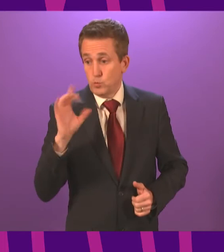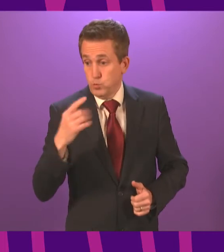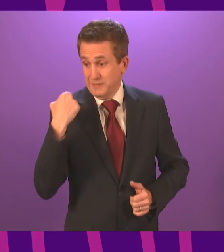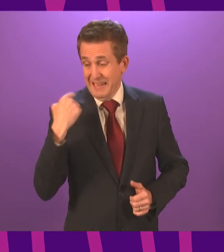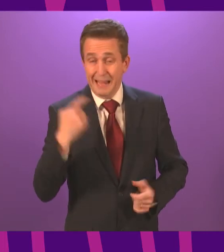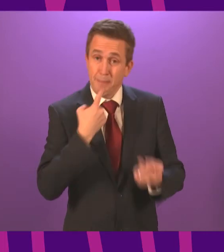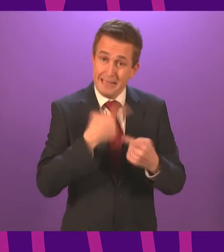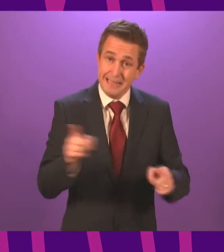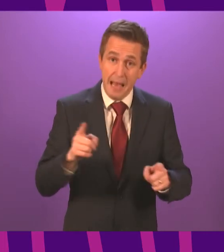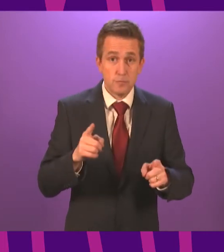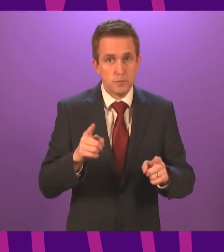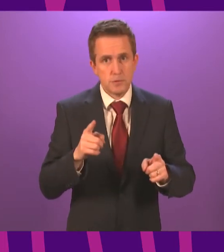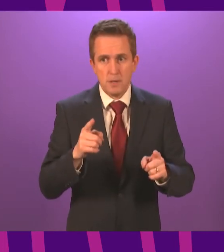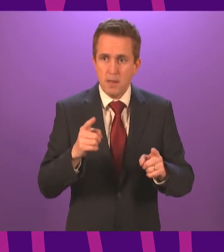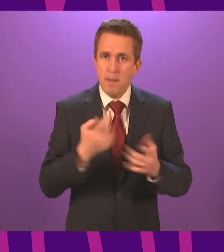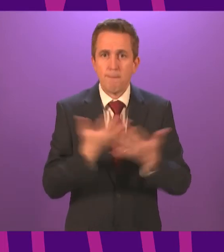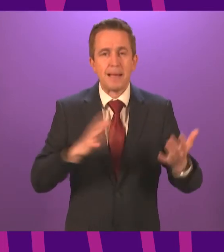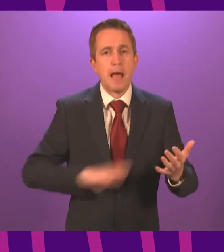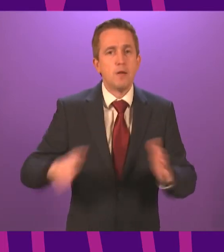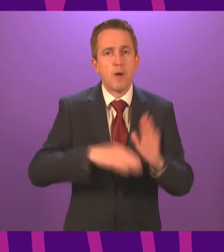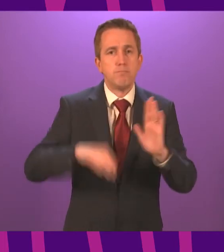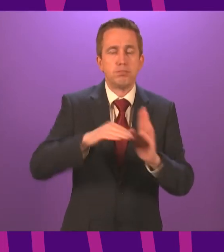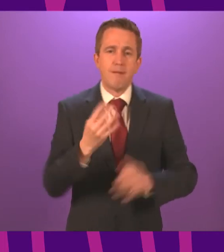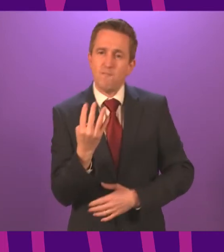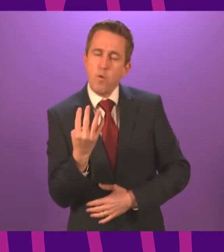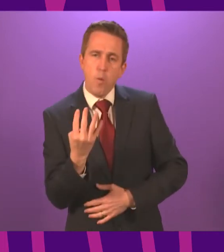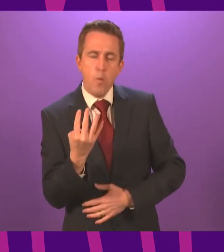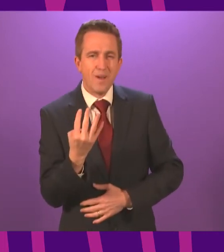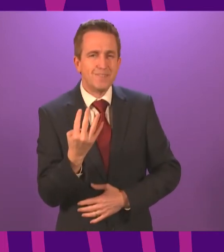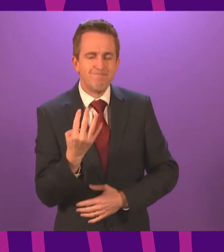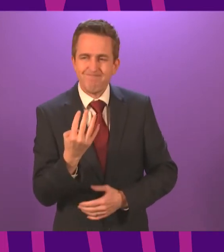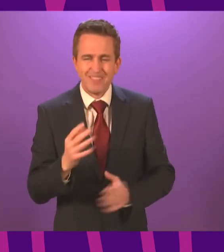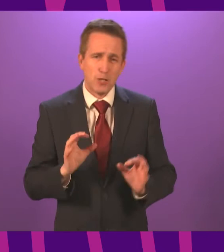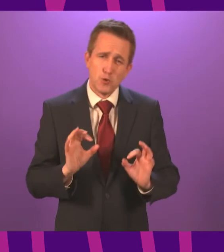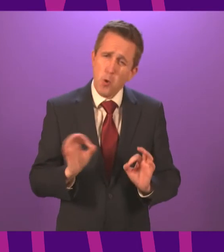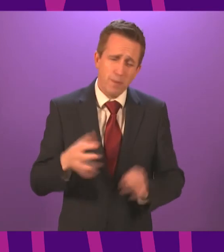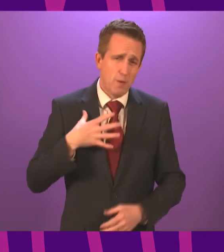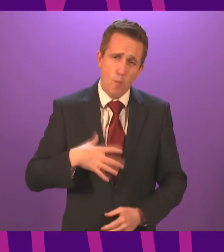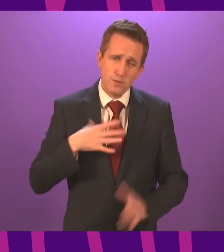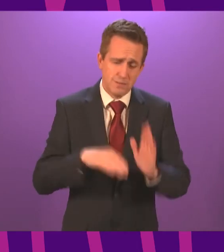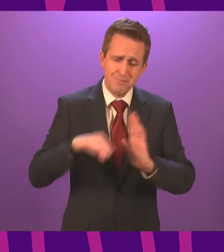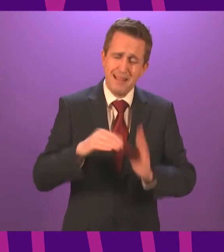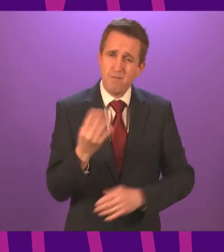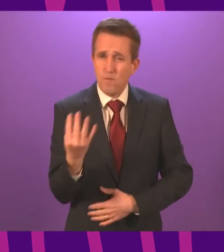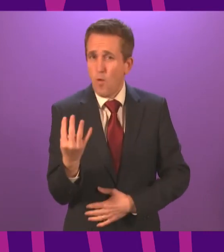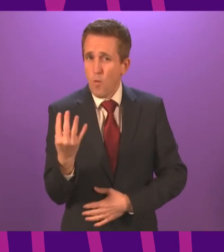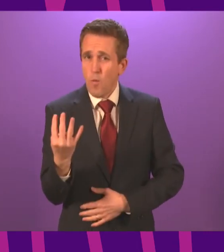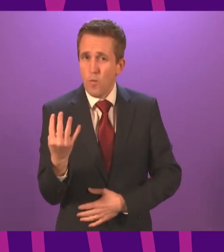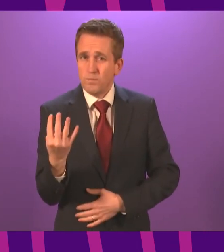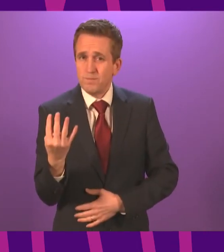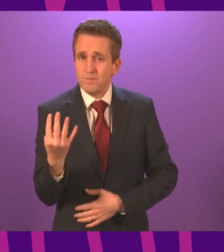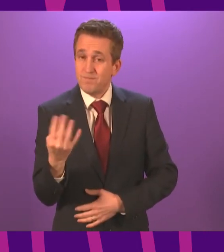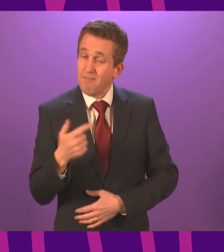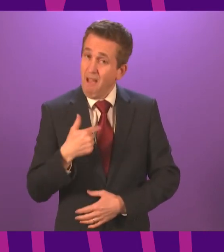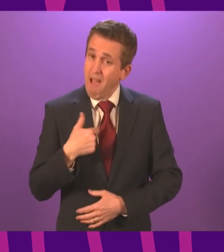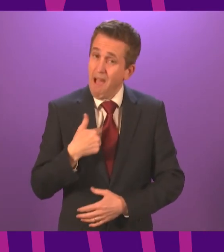of Scotland would be entering level 4 restrictions was news in which I am sure no one wanted to hear. I completely